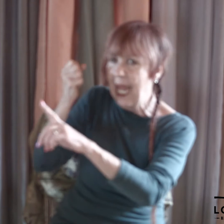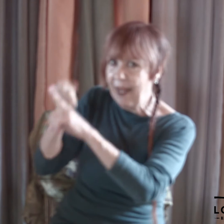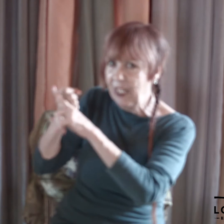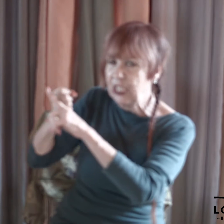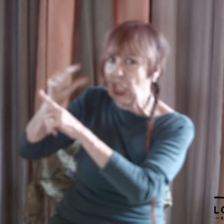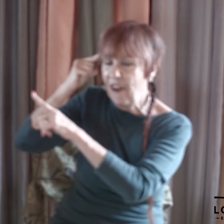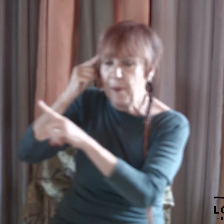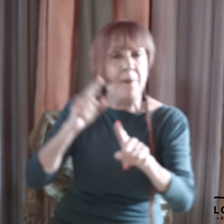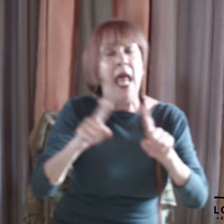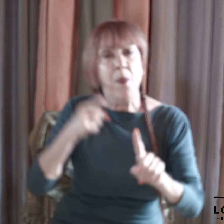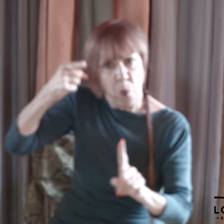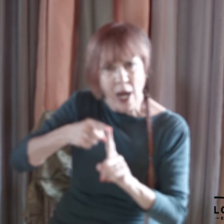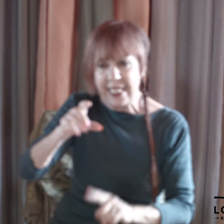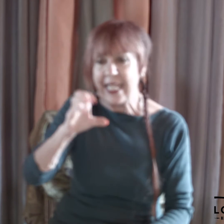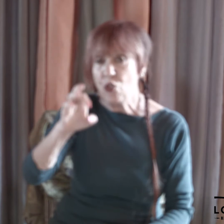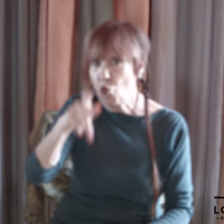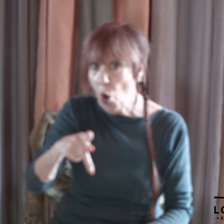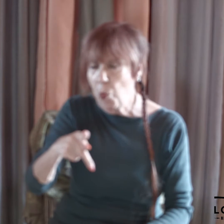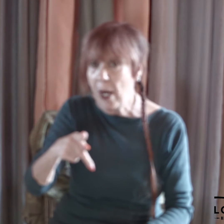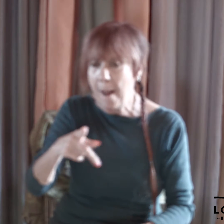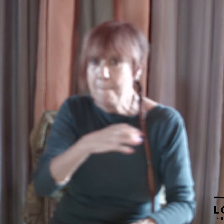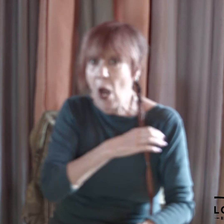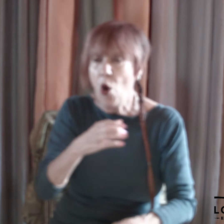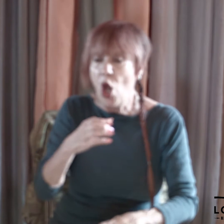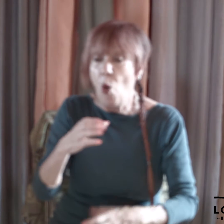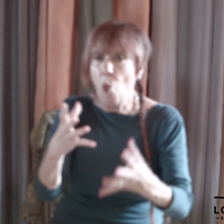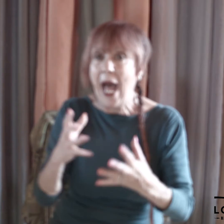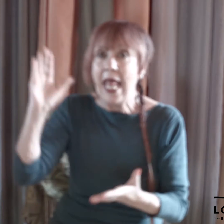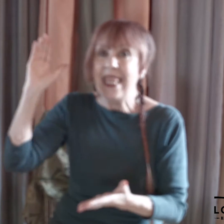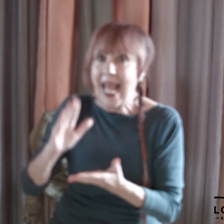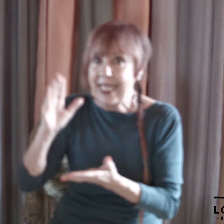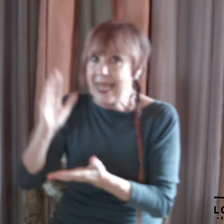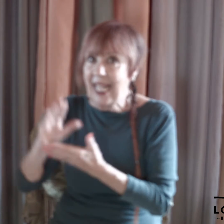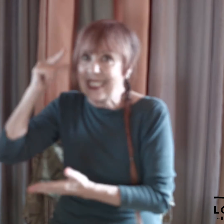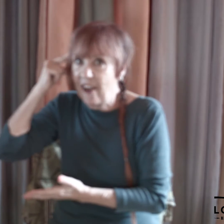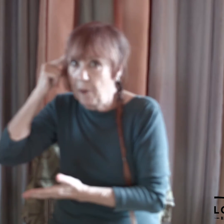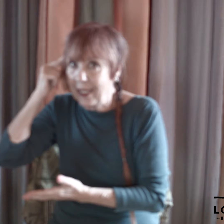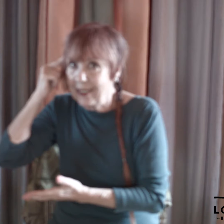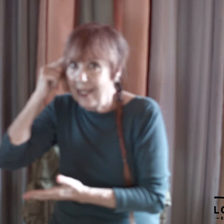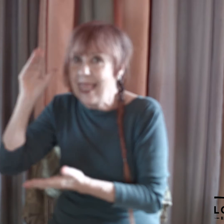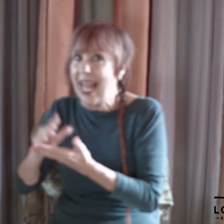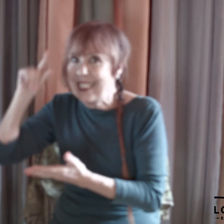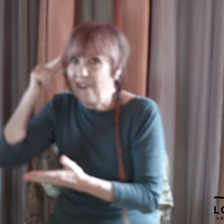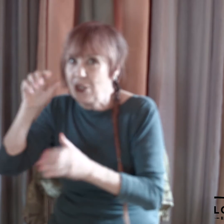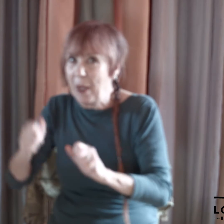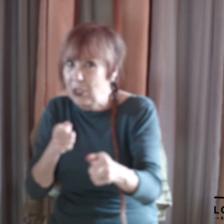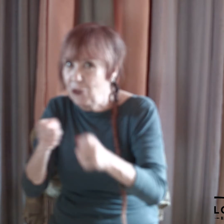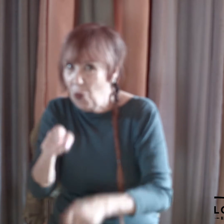being less and less government to curb them. And that's really what we have seen over the last 30 years, off and on,